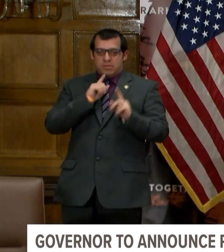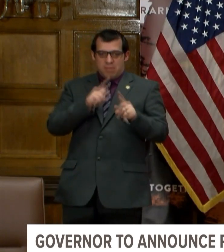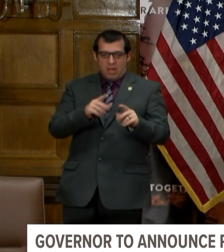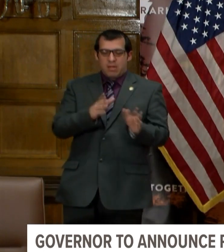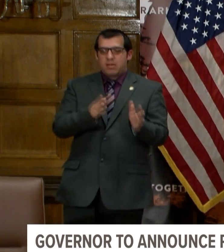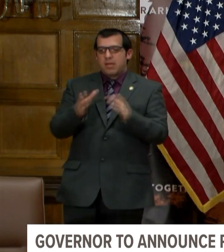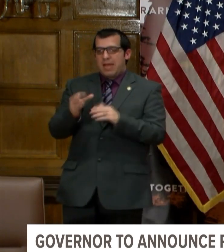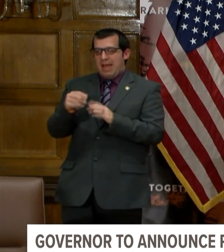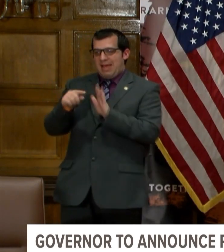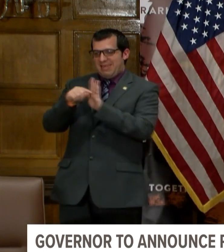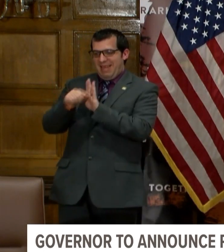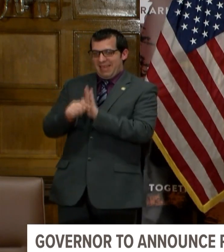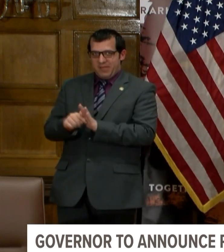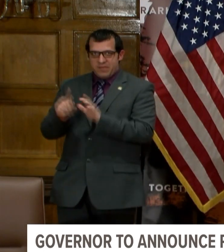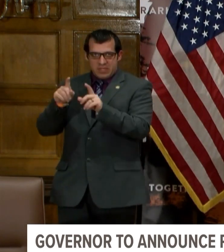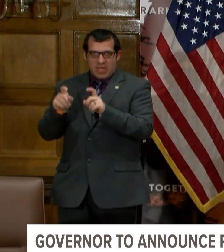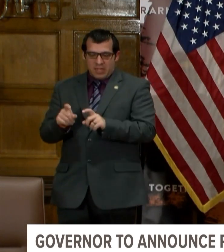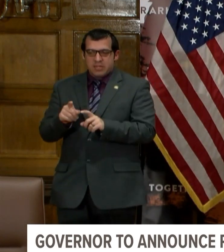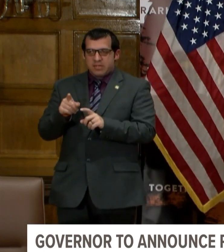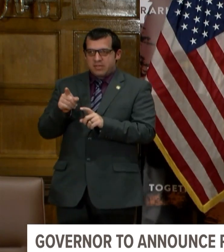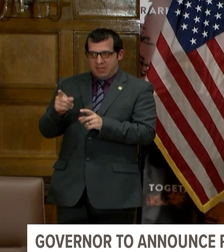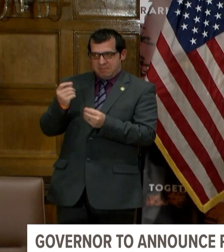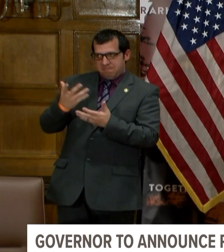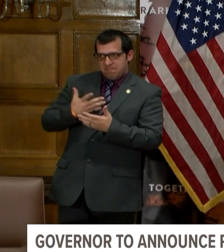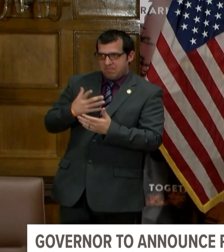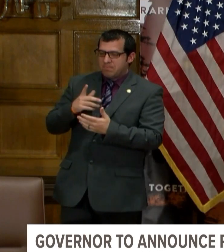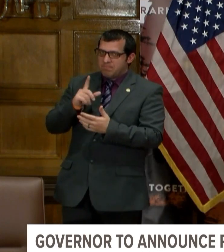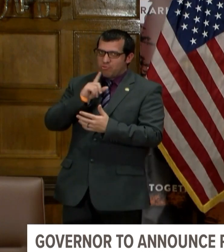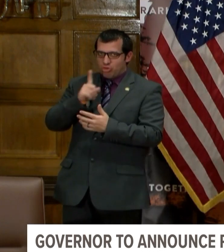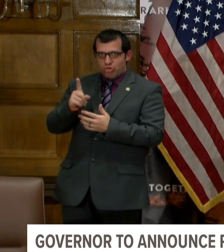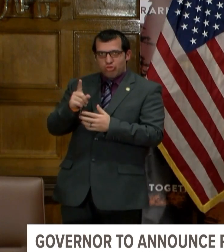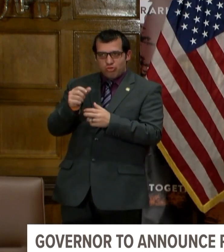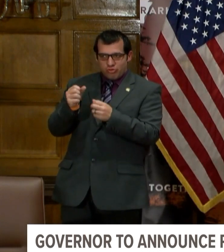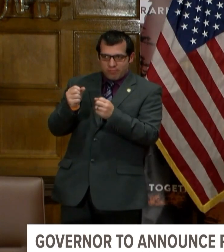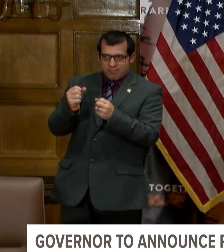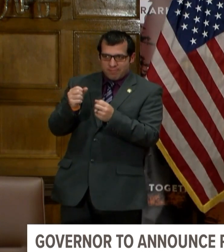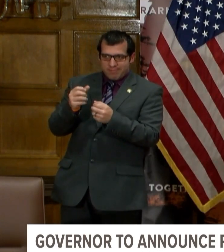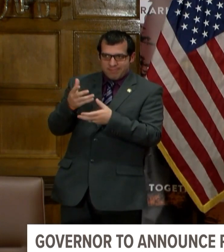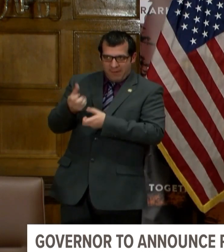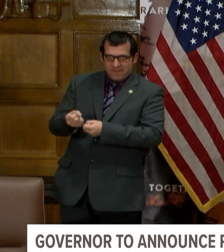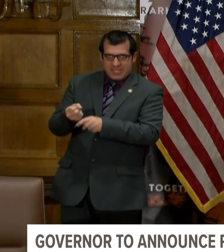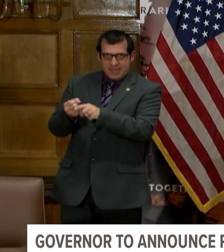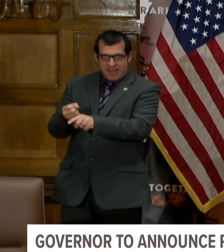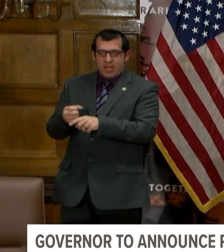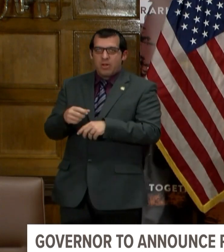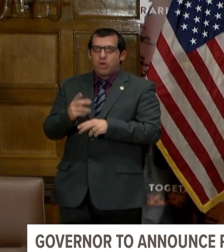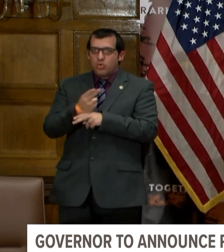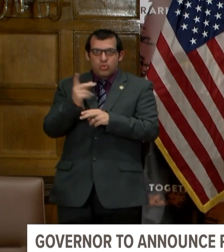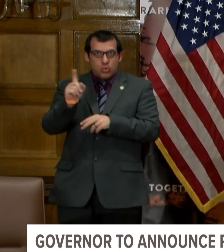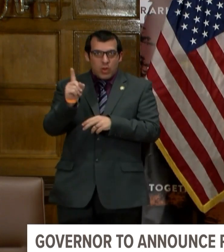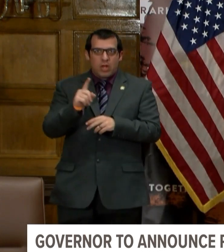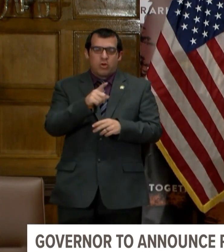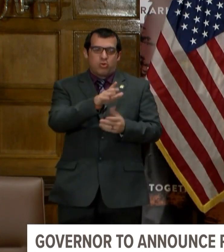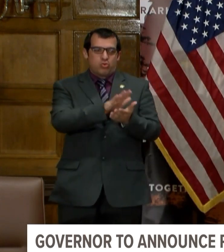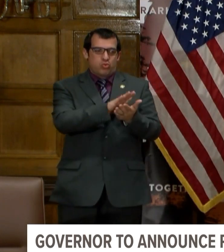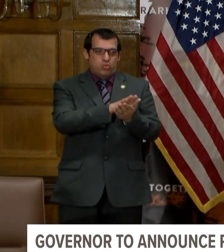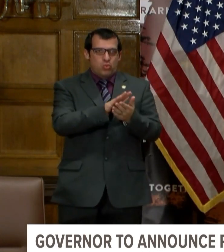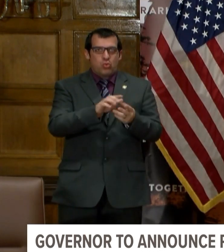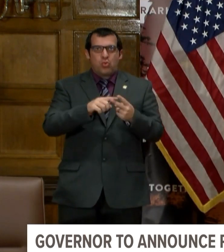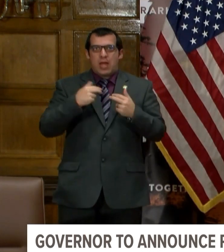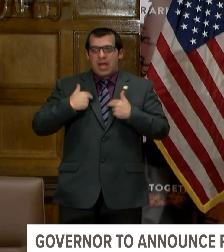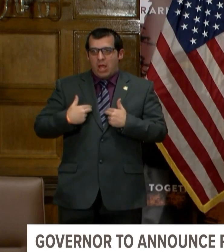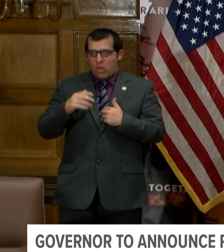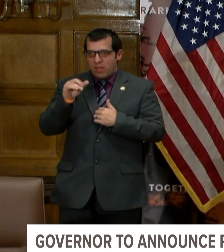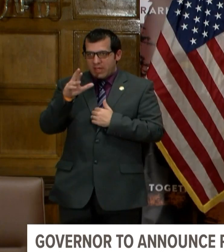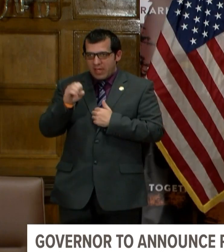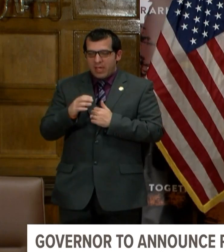quick assurance of that. It's going to be utilized in our schools. It's going to be utilized in our healthcare, the staff